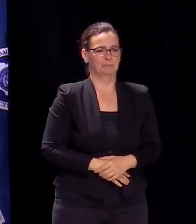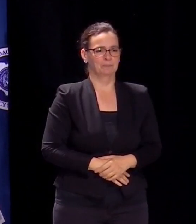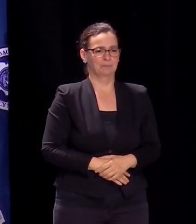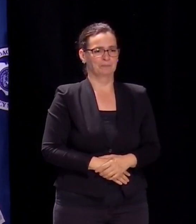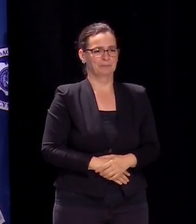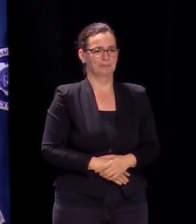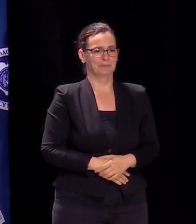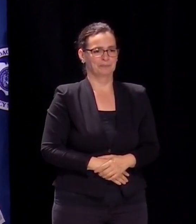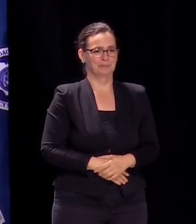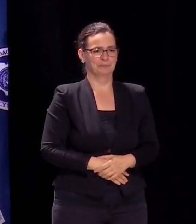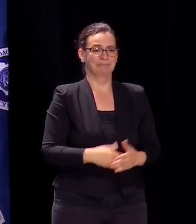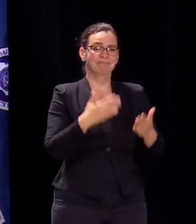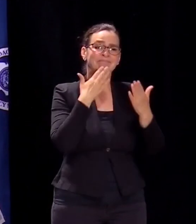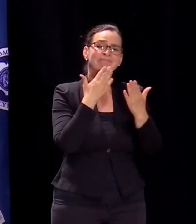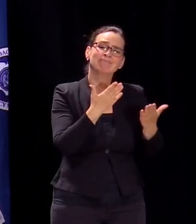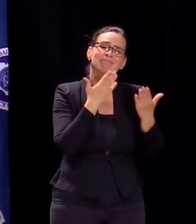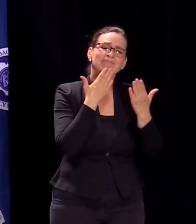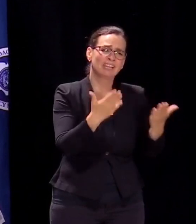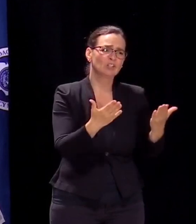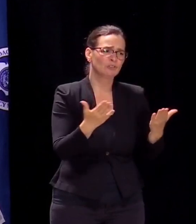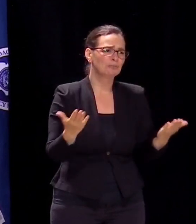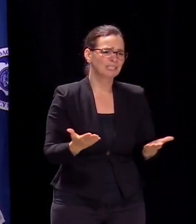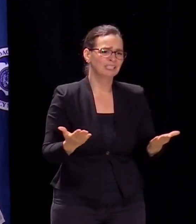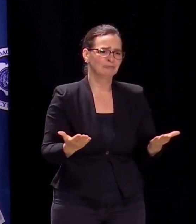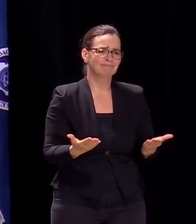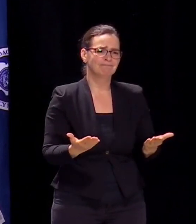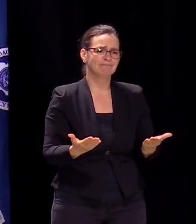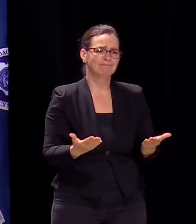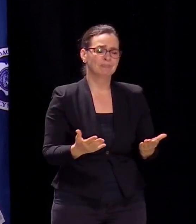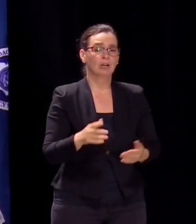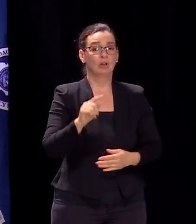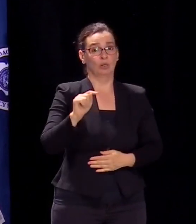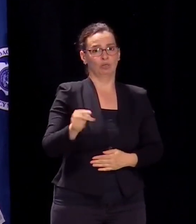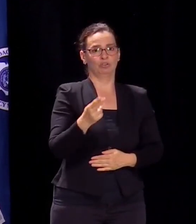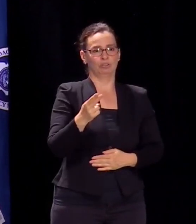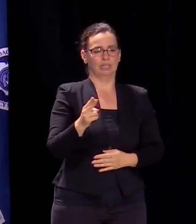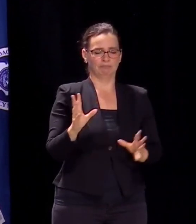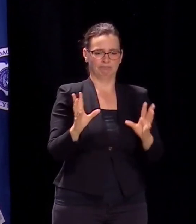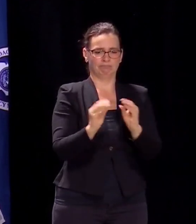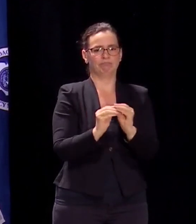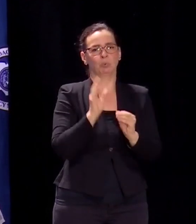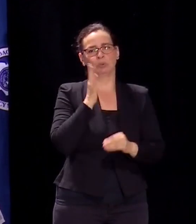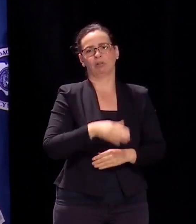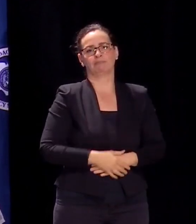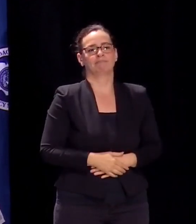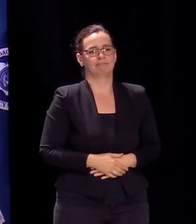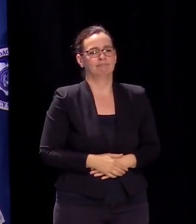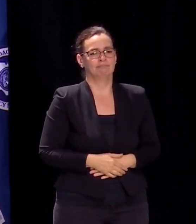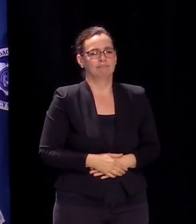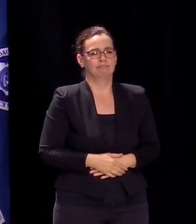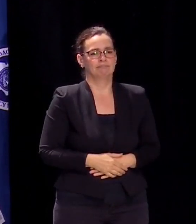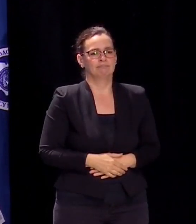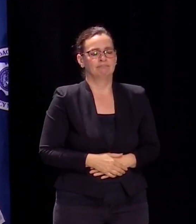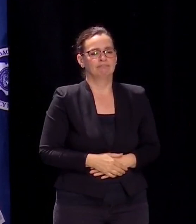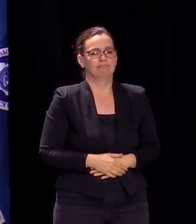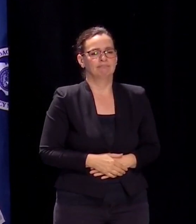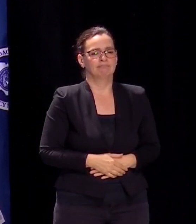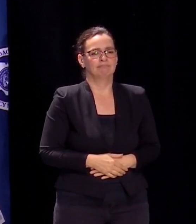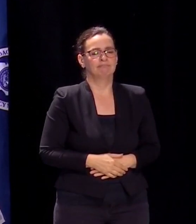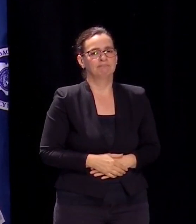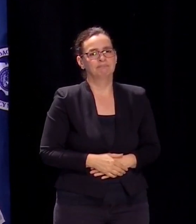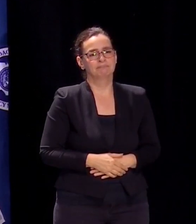Okay, well, thank you very much. We will do this again on Thursday. Hopefully we'll have more information related to